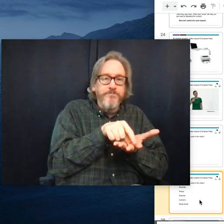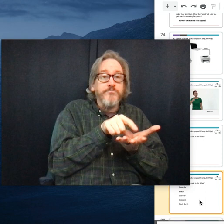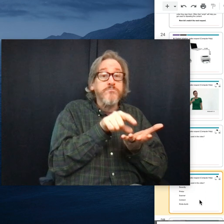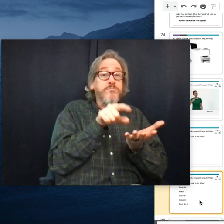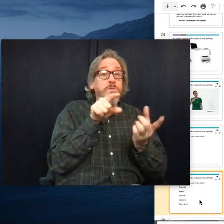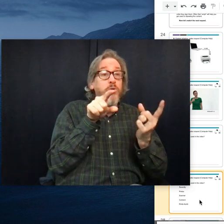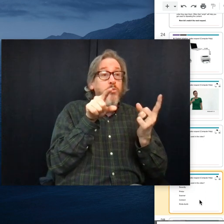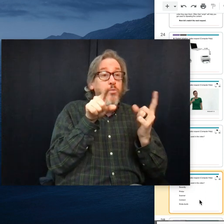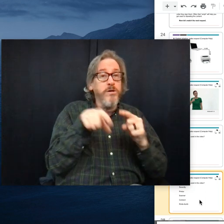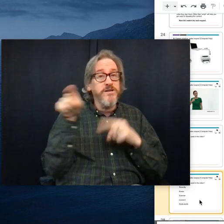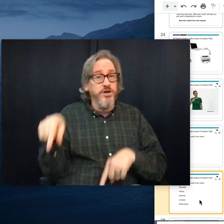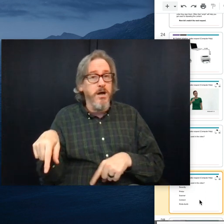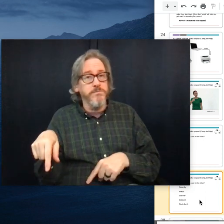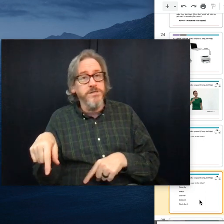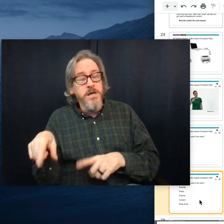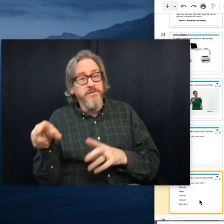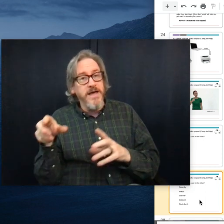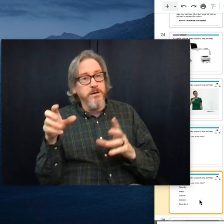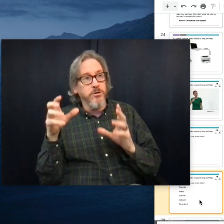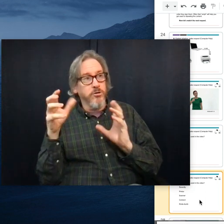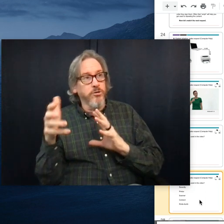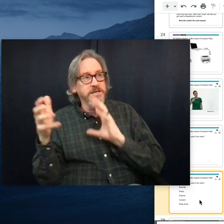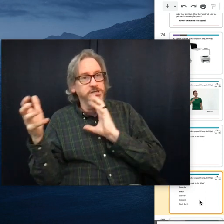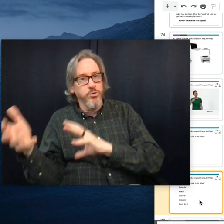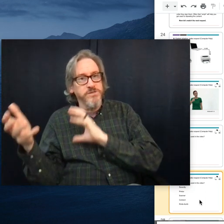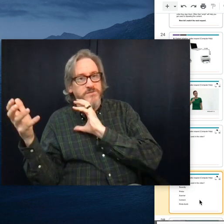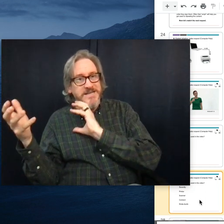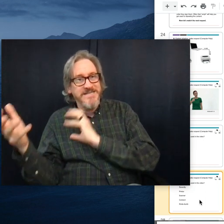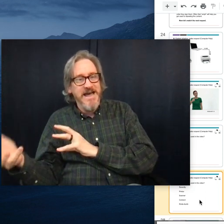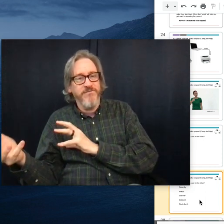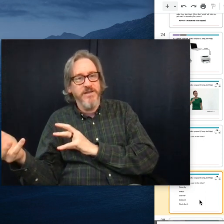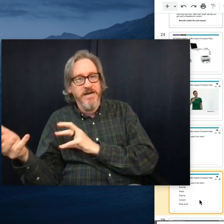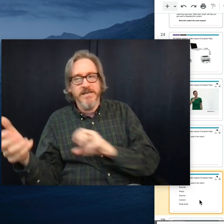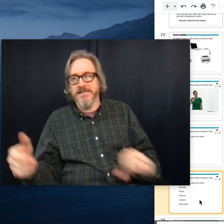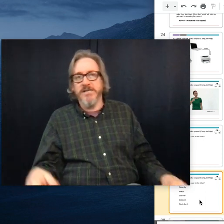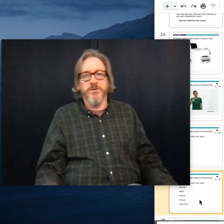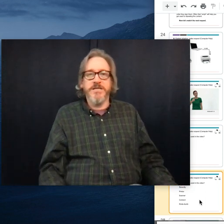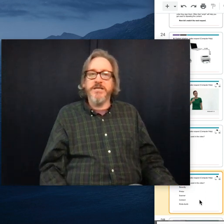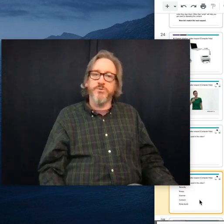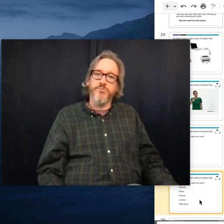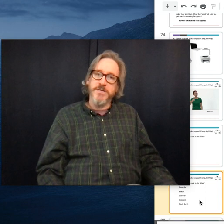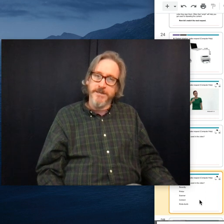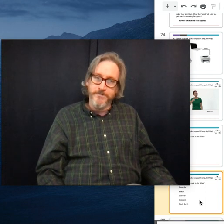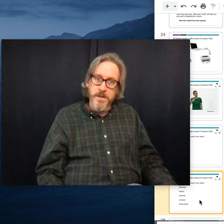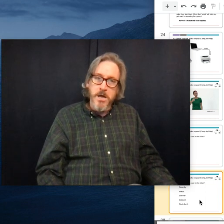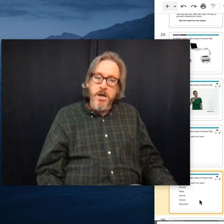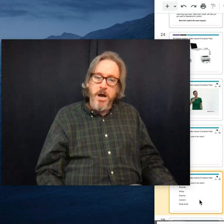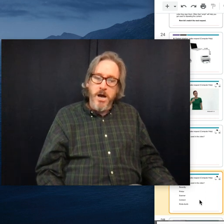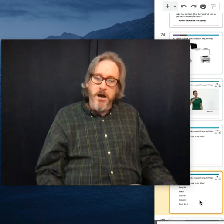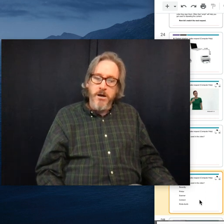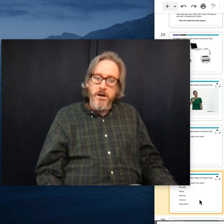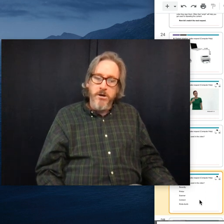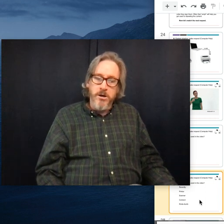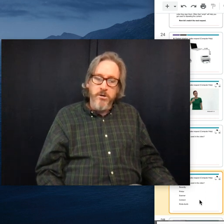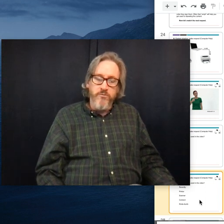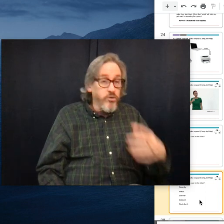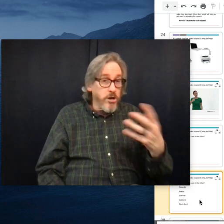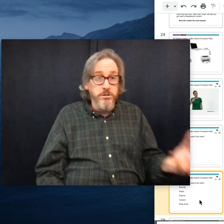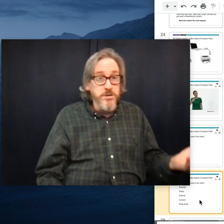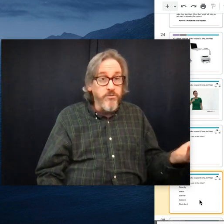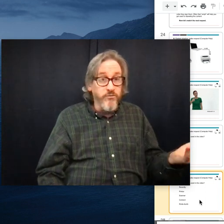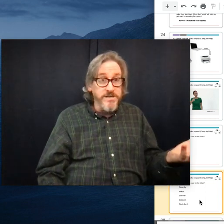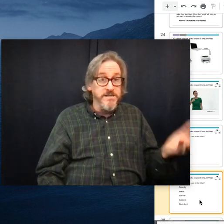in. One of the jobs that early schools for the deaf in the United States would teach was printing.